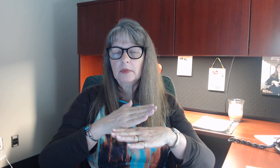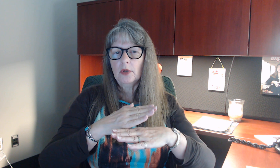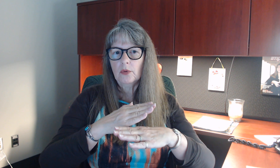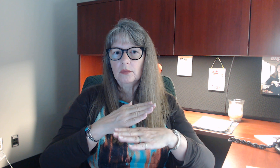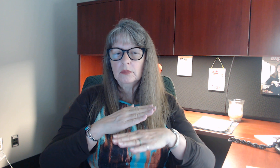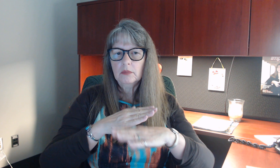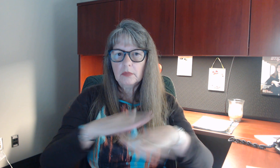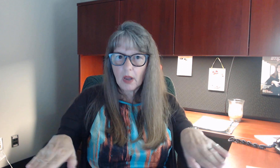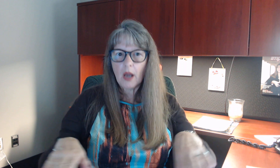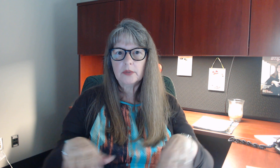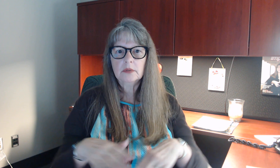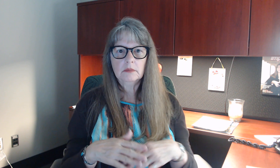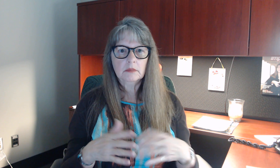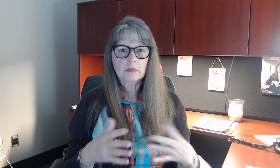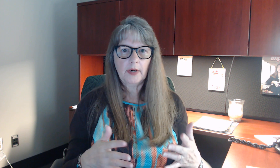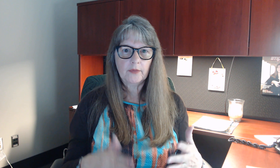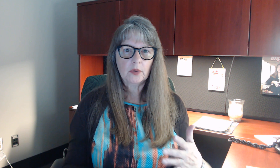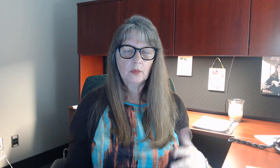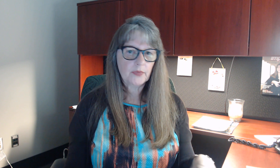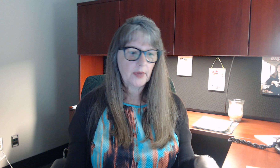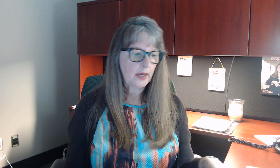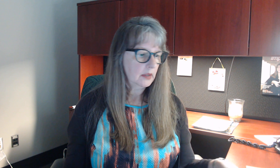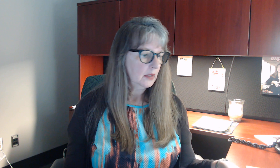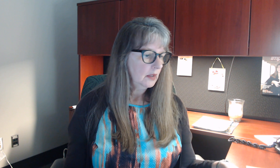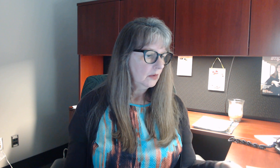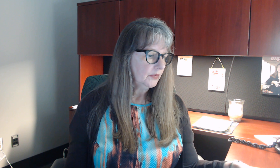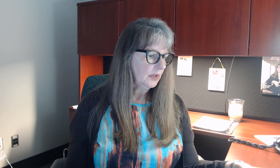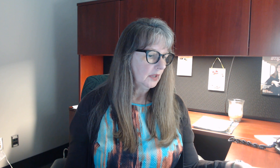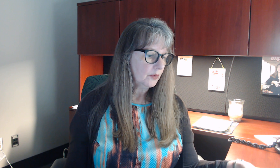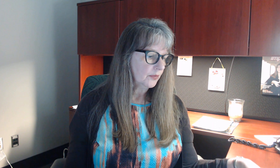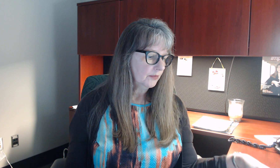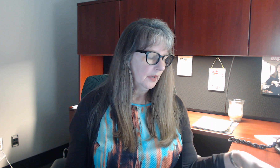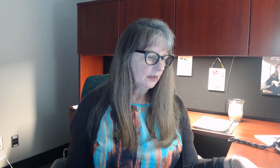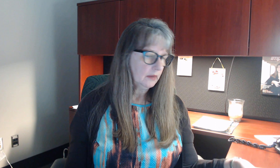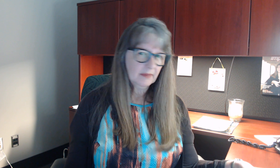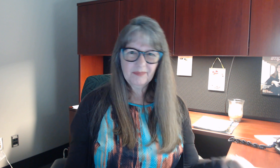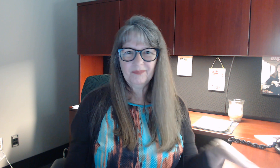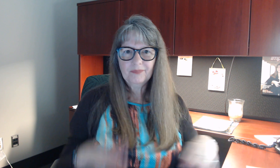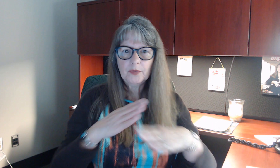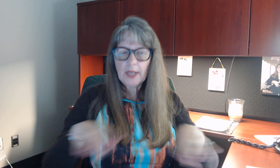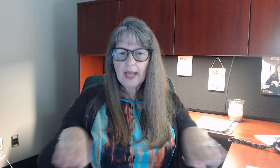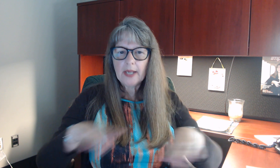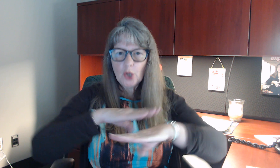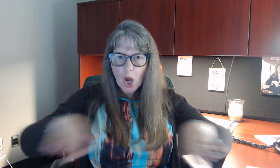know, not, whatever, with that. With any other, you can add not,